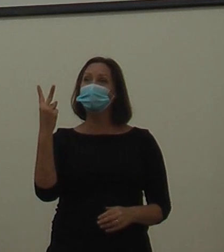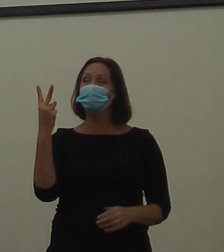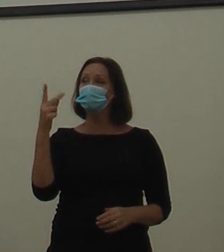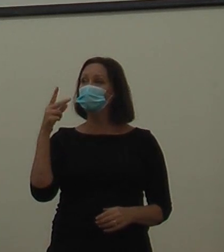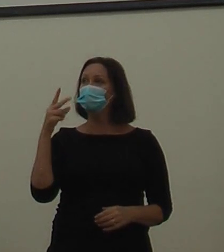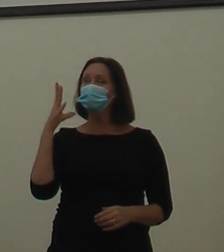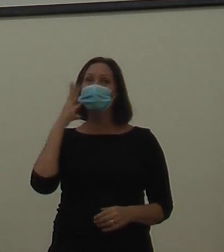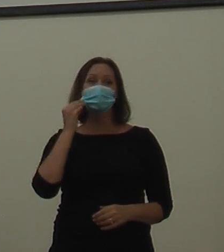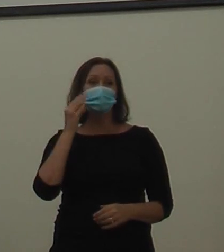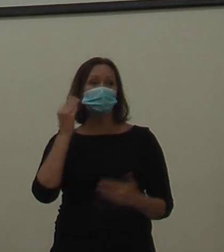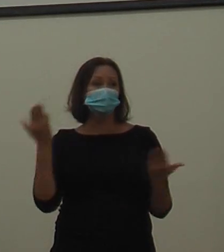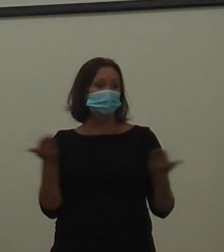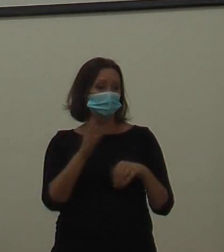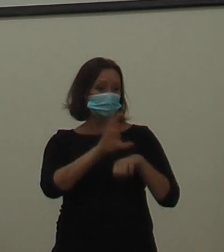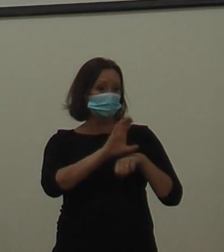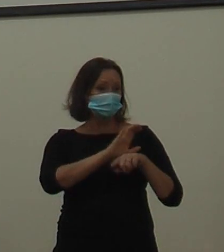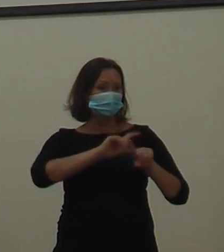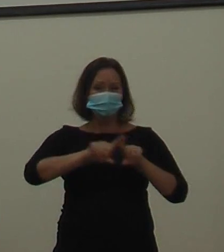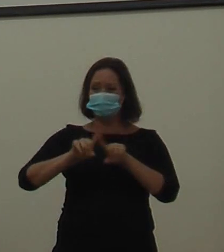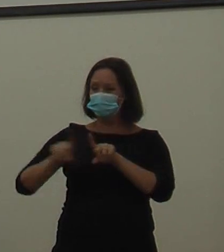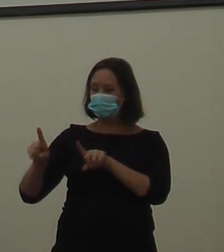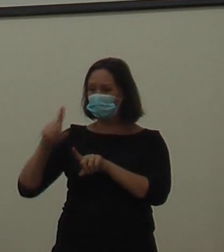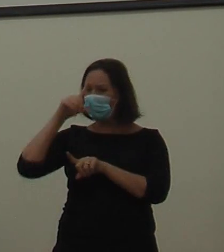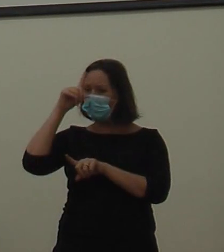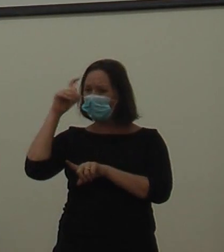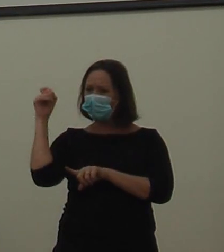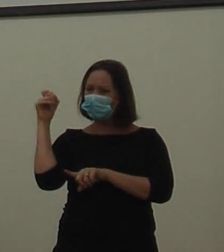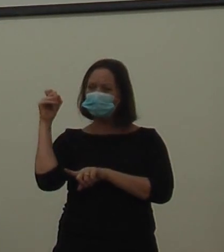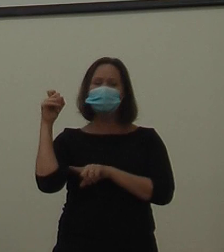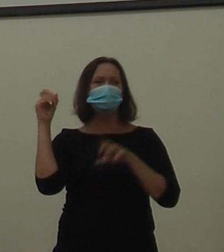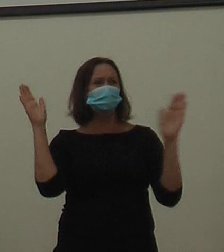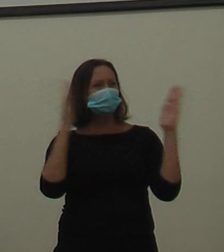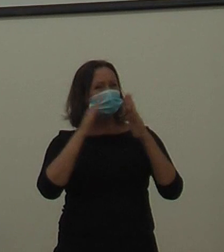of the troubles that are around us, but it makes us ever